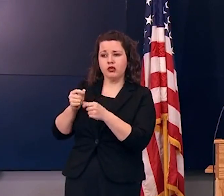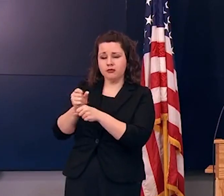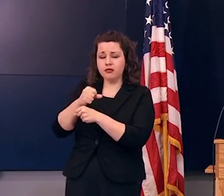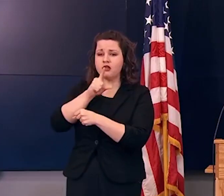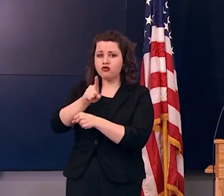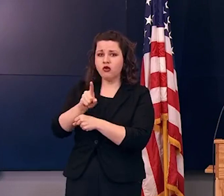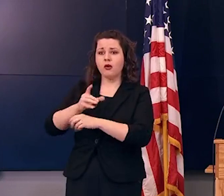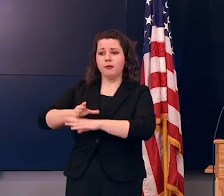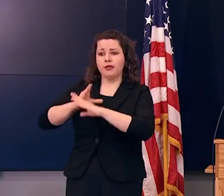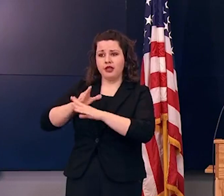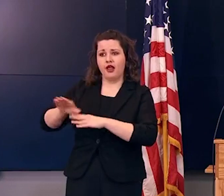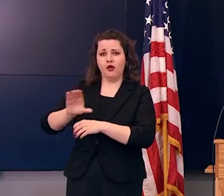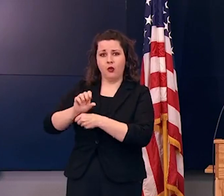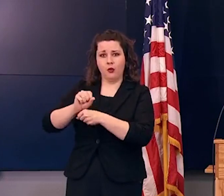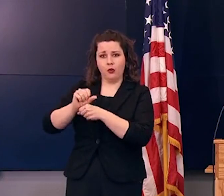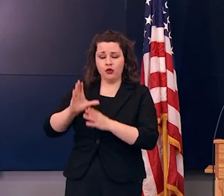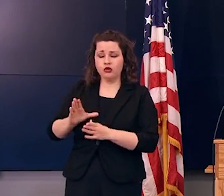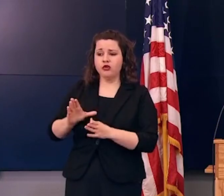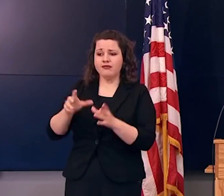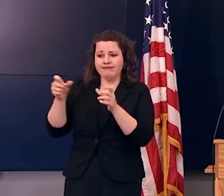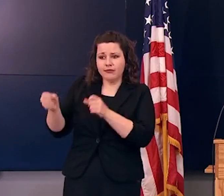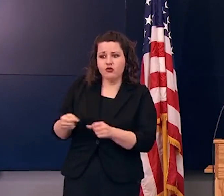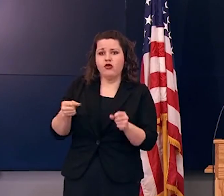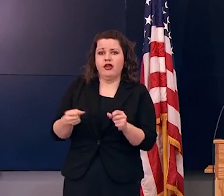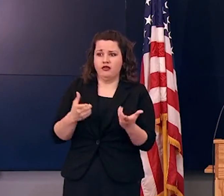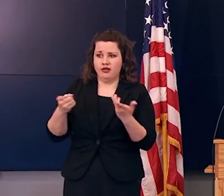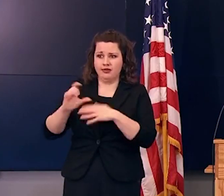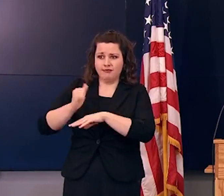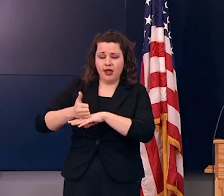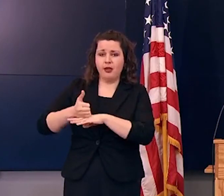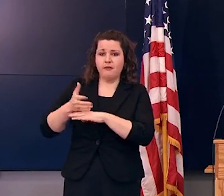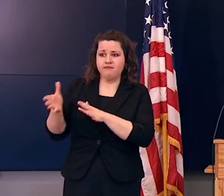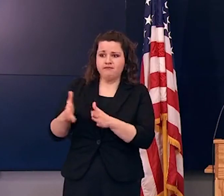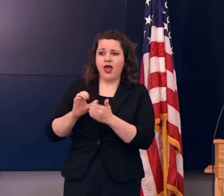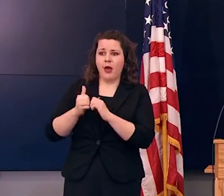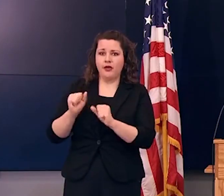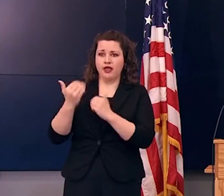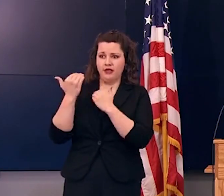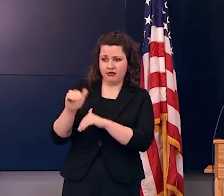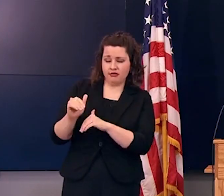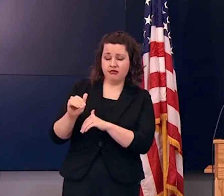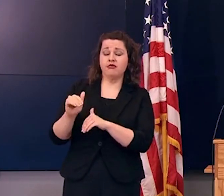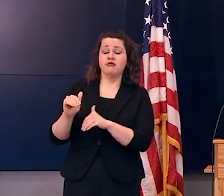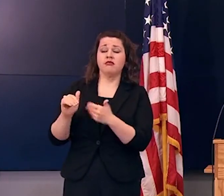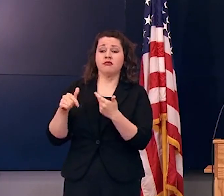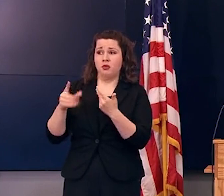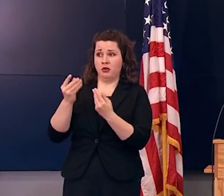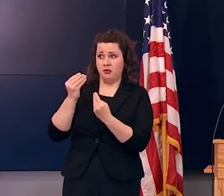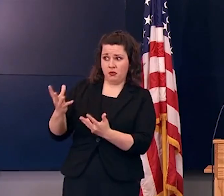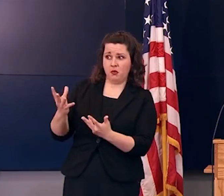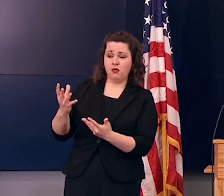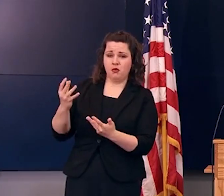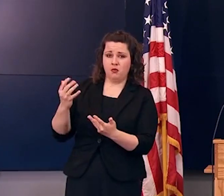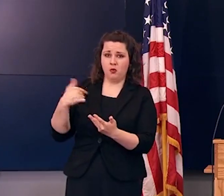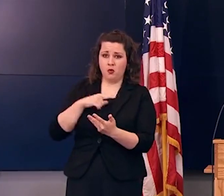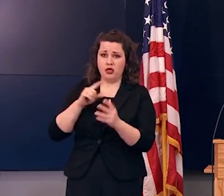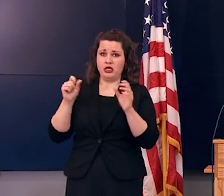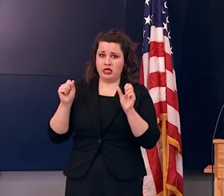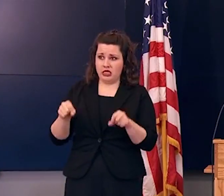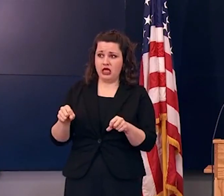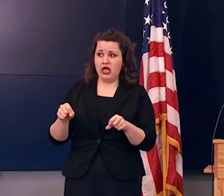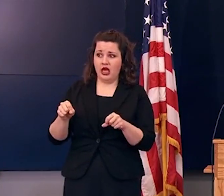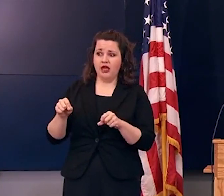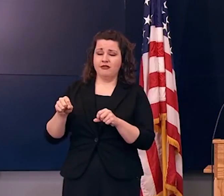they're protecting their workforce, the strategies that they've put in place to mitigate, to let them know that we do have the capacity to